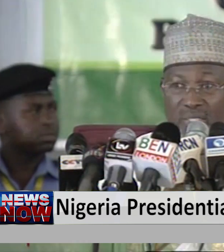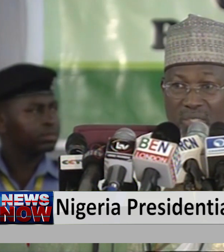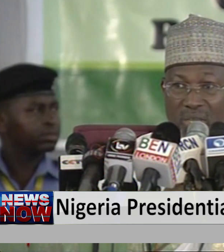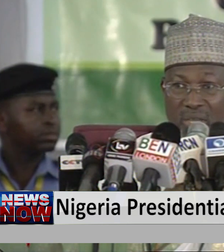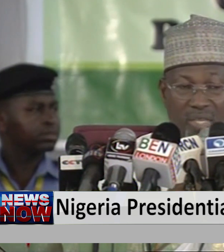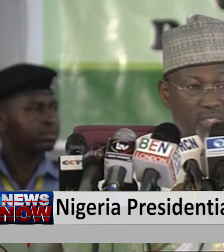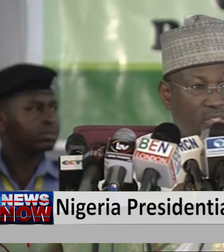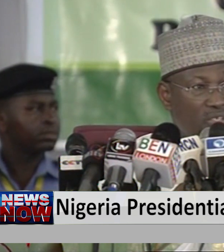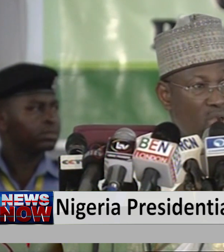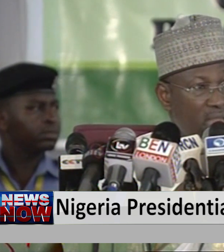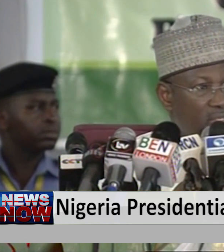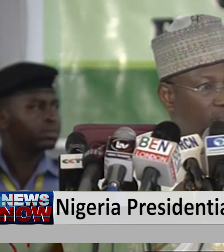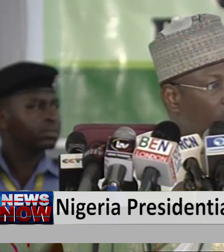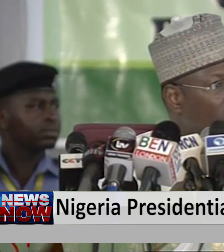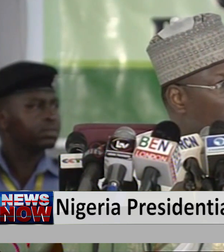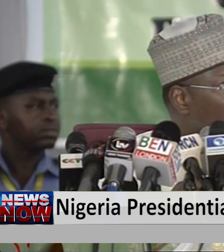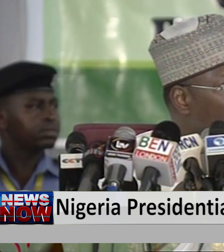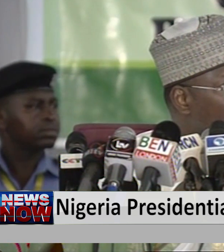alphabetically as is required.